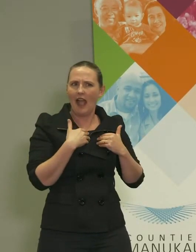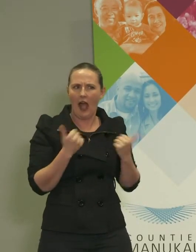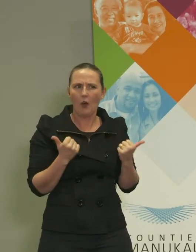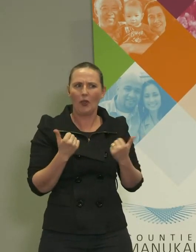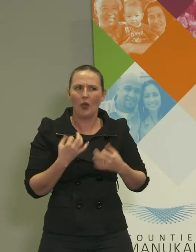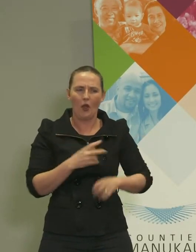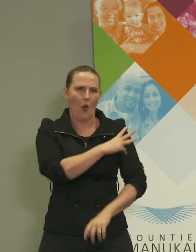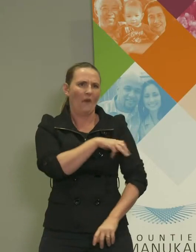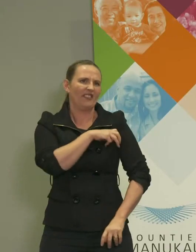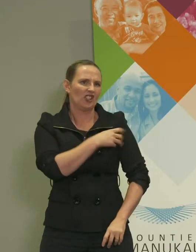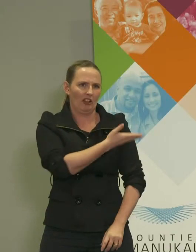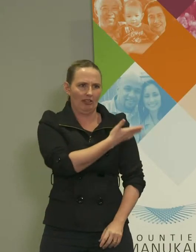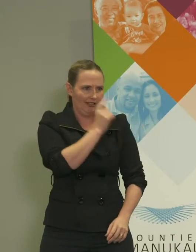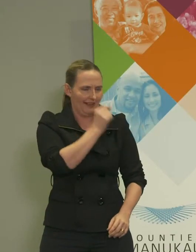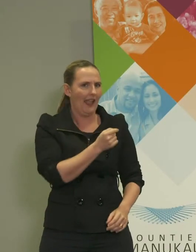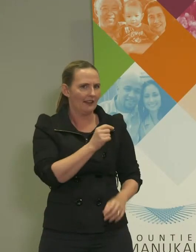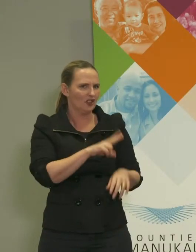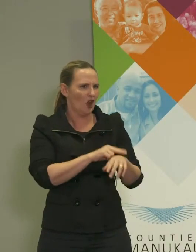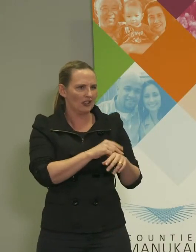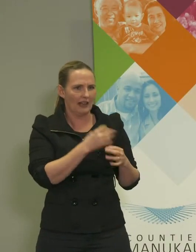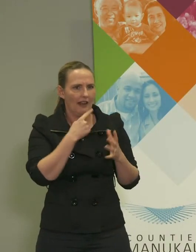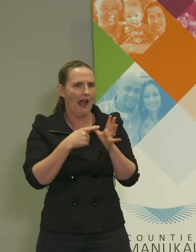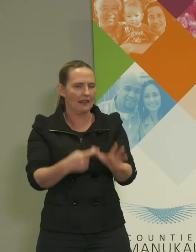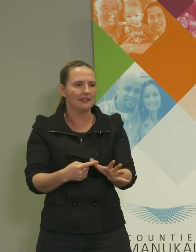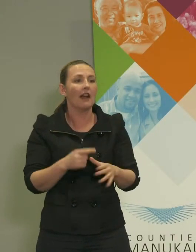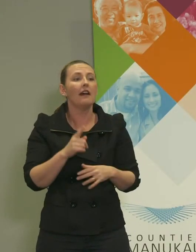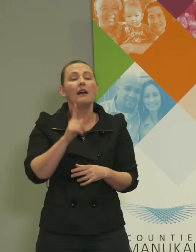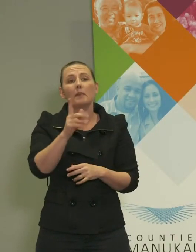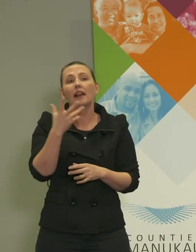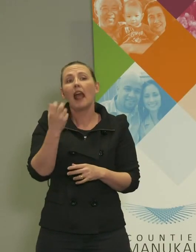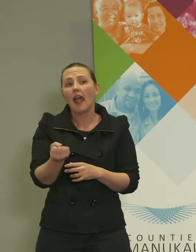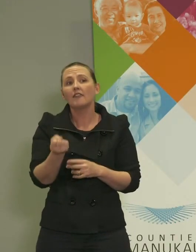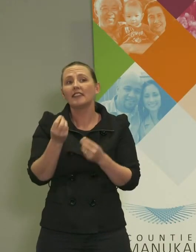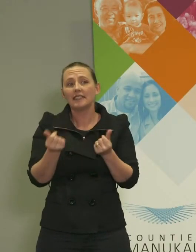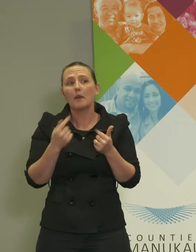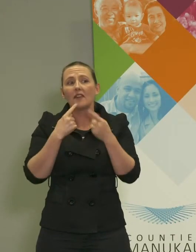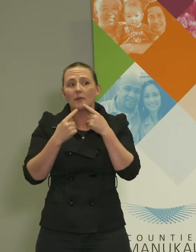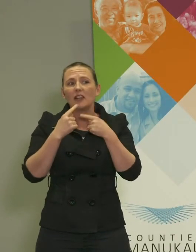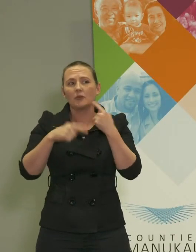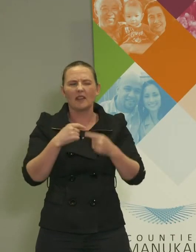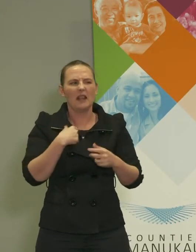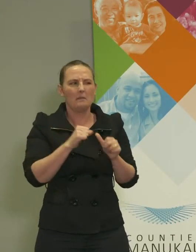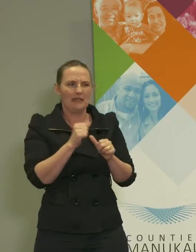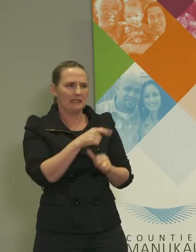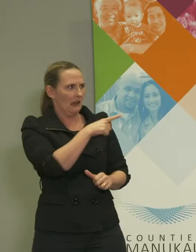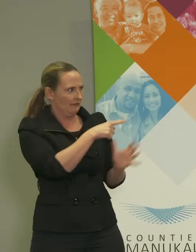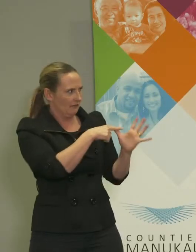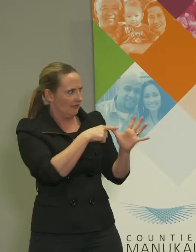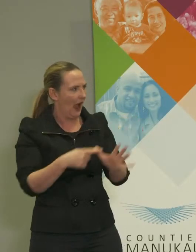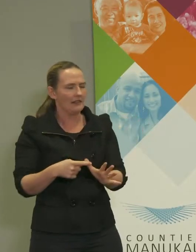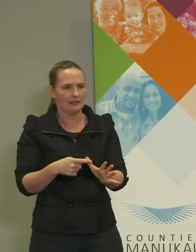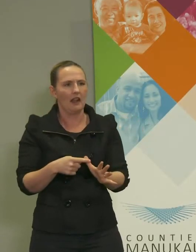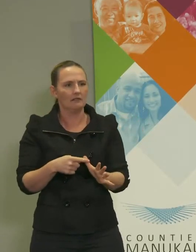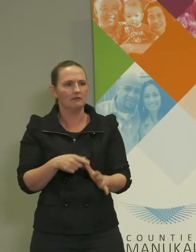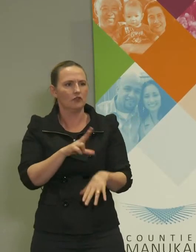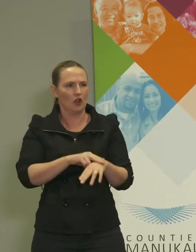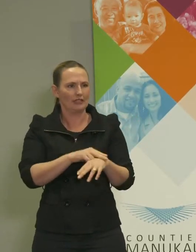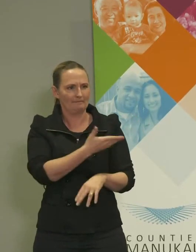there was additional information we were supplied that eased our anxieties around that particular case, but again, I'll get our public health officials to comment